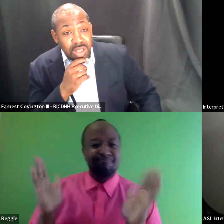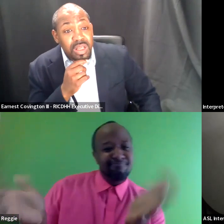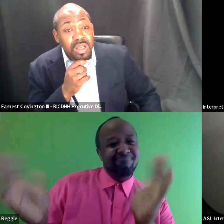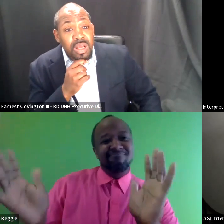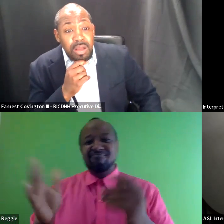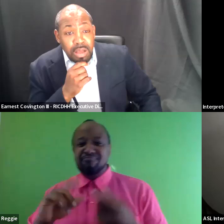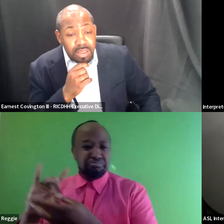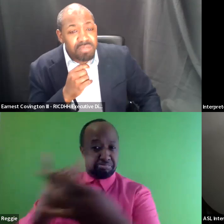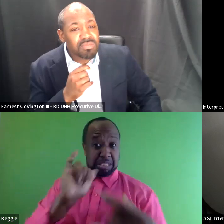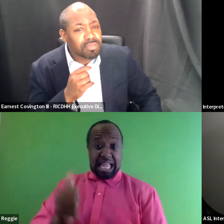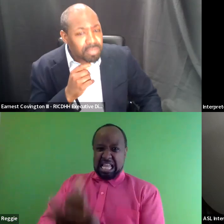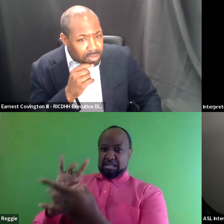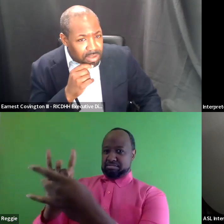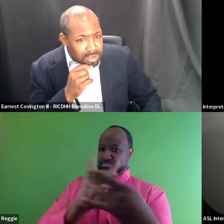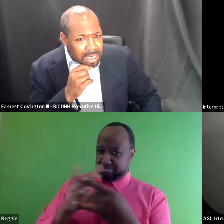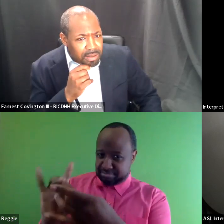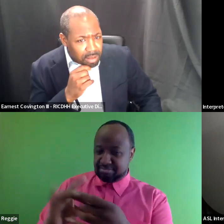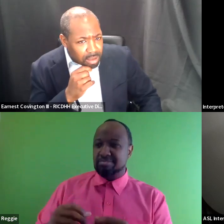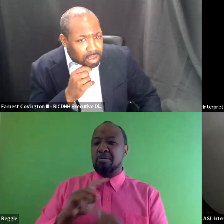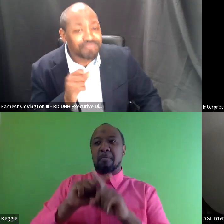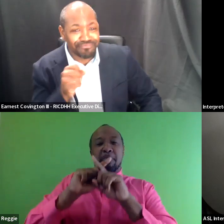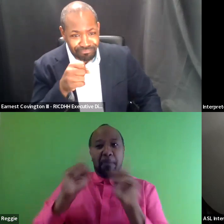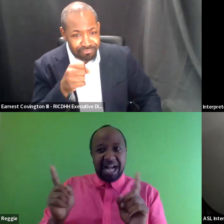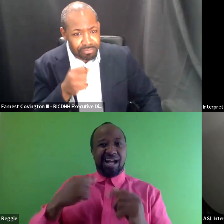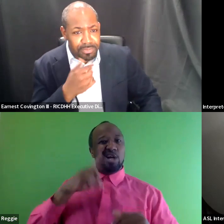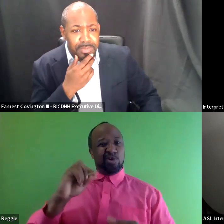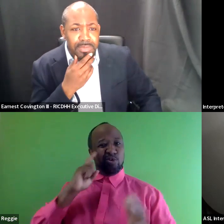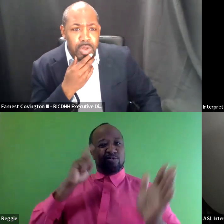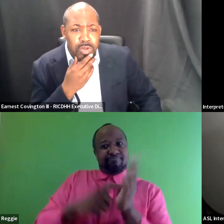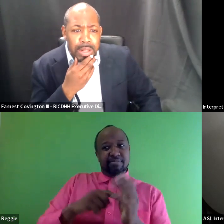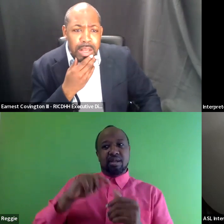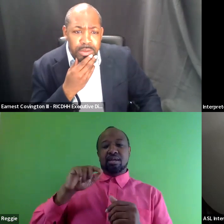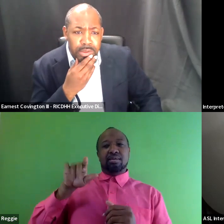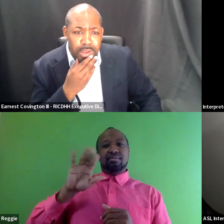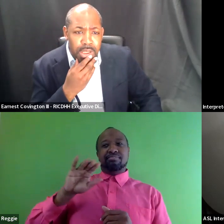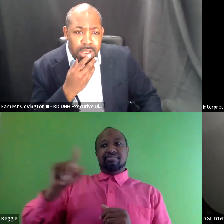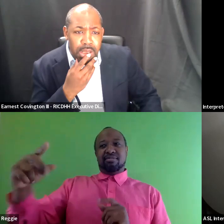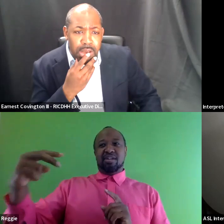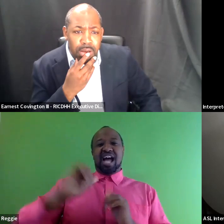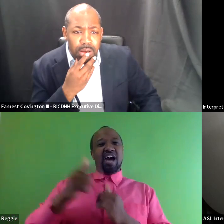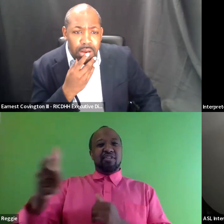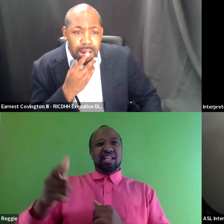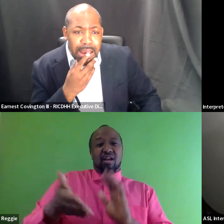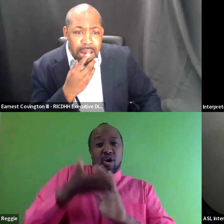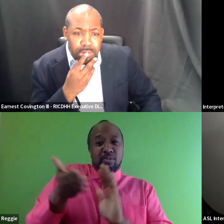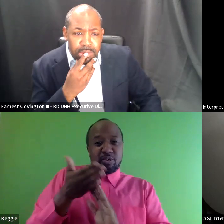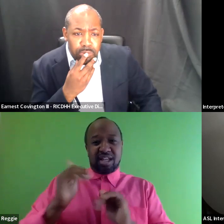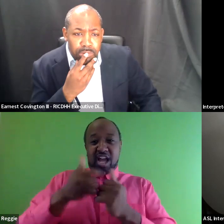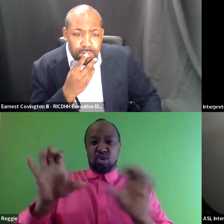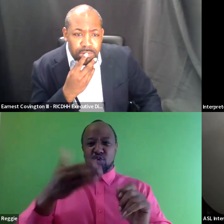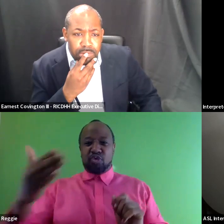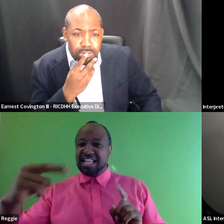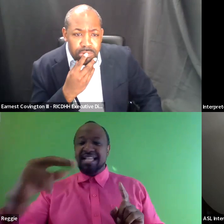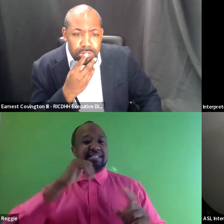skills to know how to adapt and chat with people really help make those connections and get involved. But I do